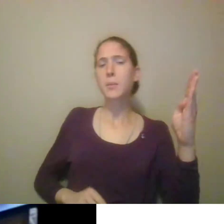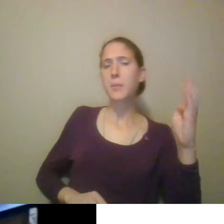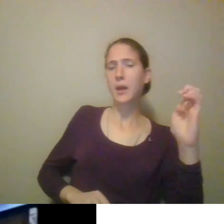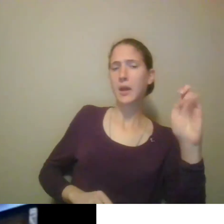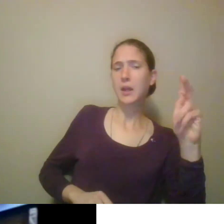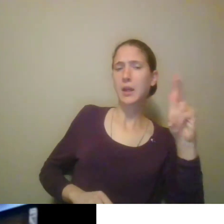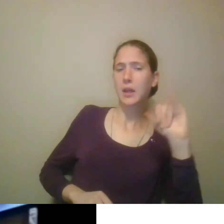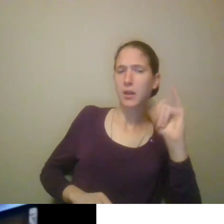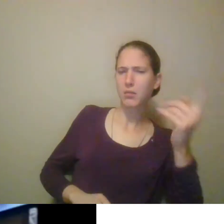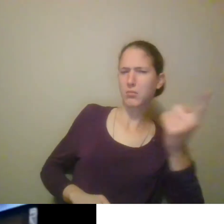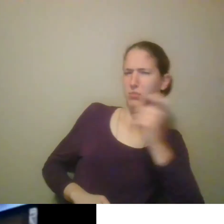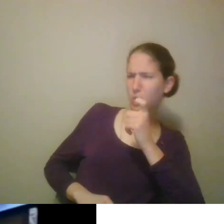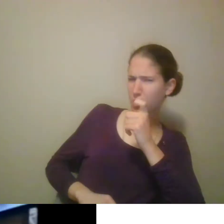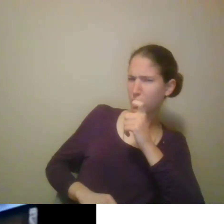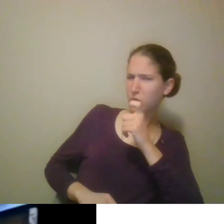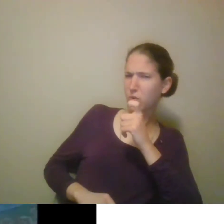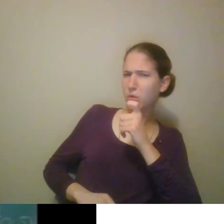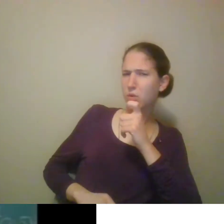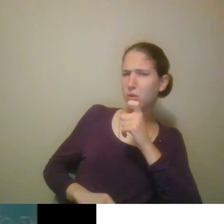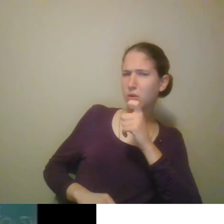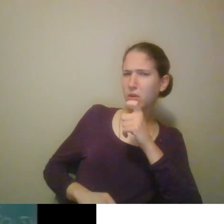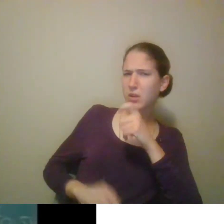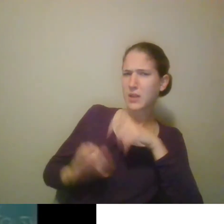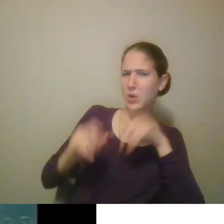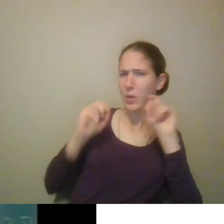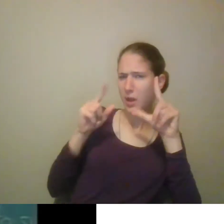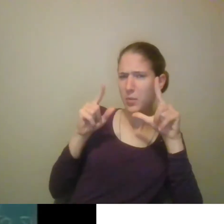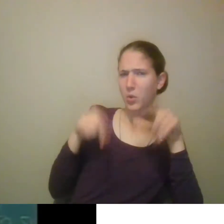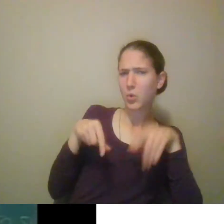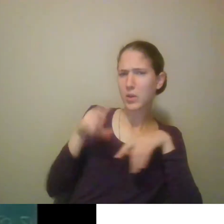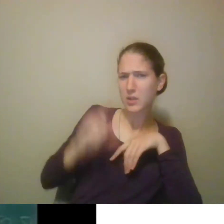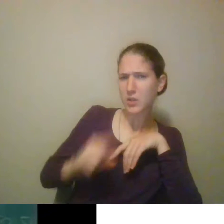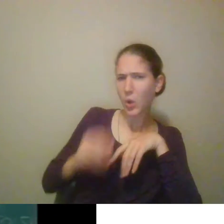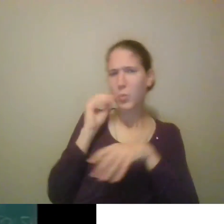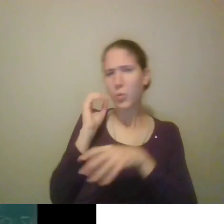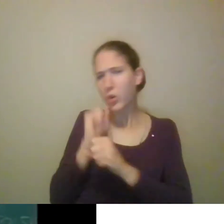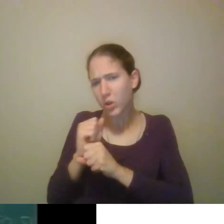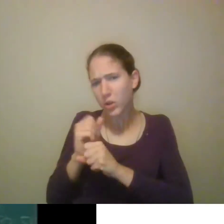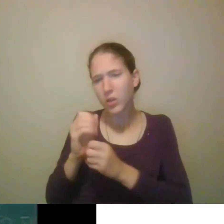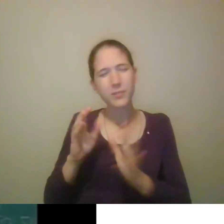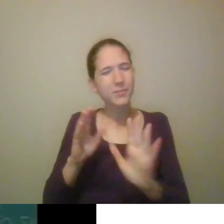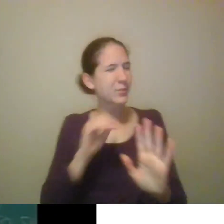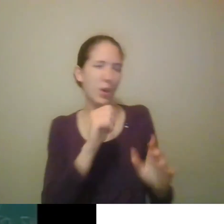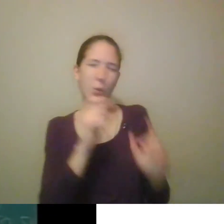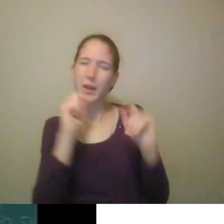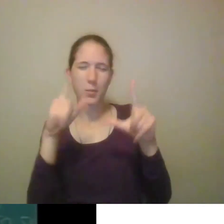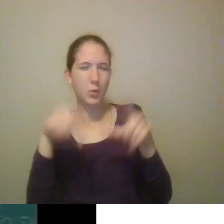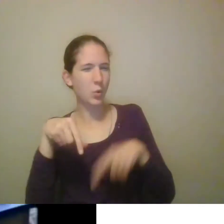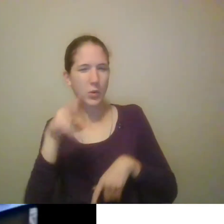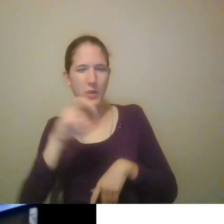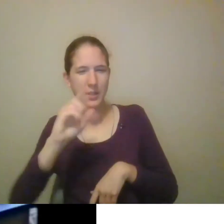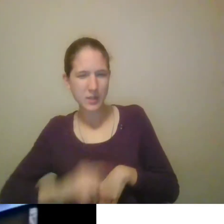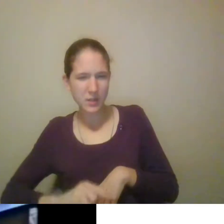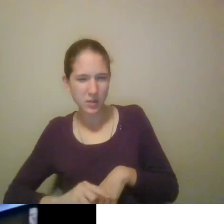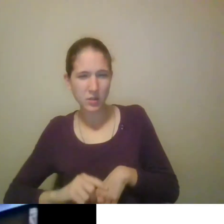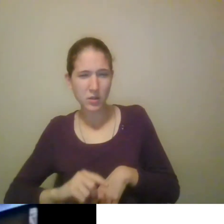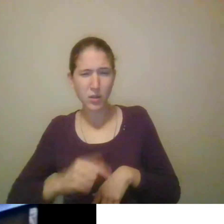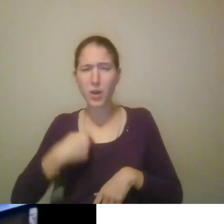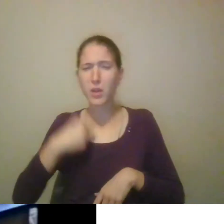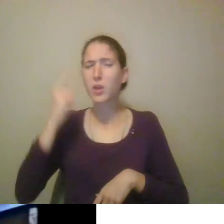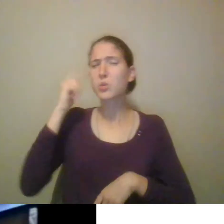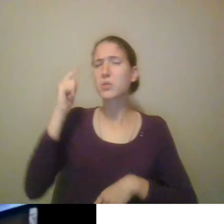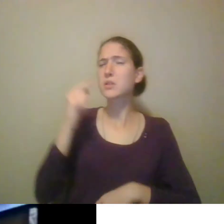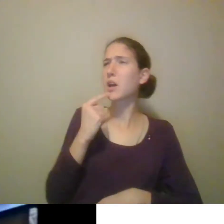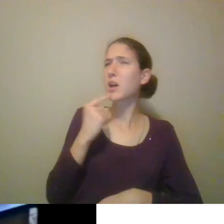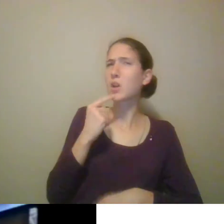wake-up quizzes and homework? If it was a wake-up quiz, it would be the size of a homework. This is different. It's not a wake-up quiz. It would be I a thought you little said more. we were going to have quizzes,